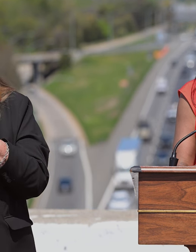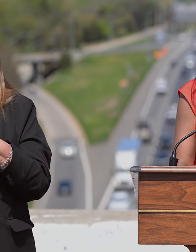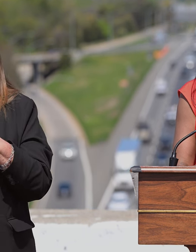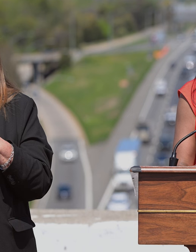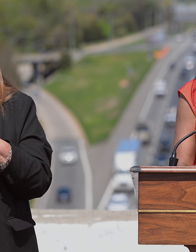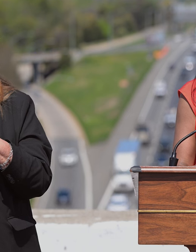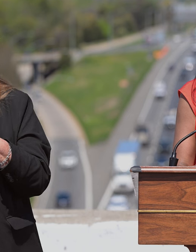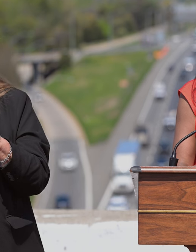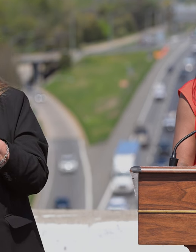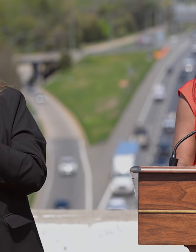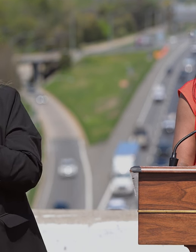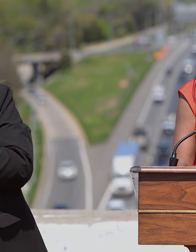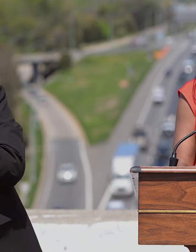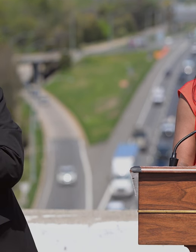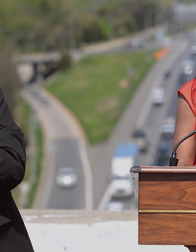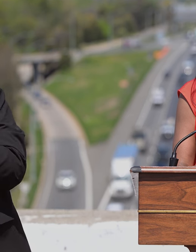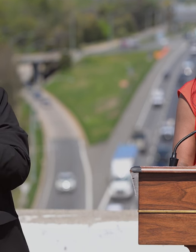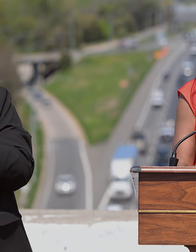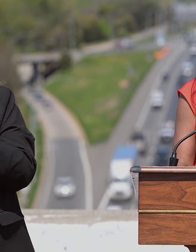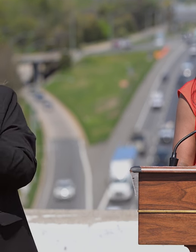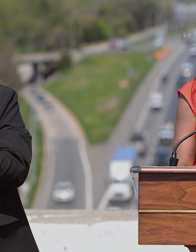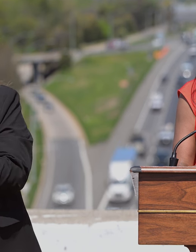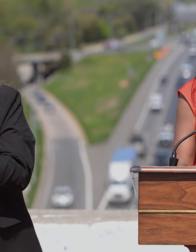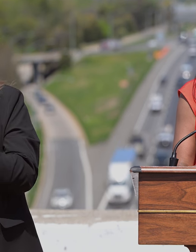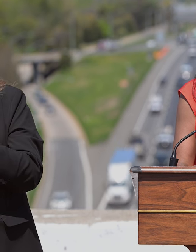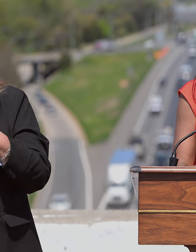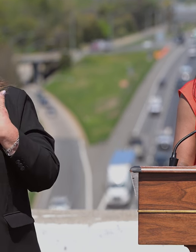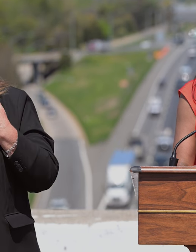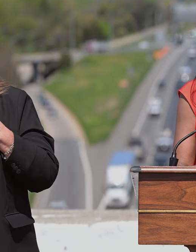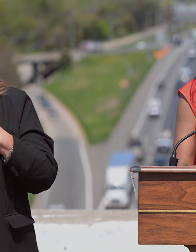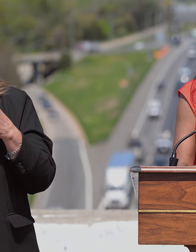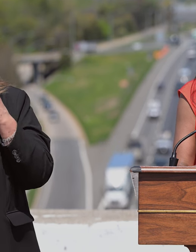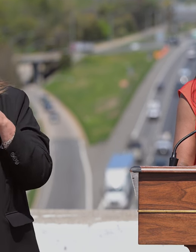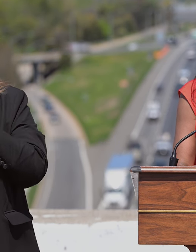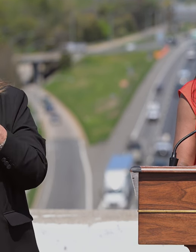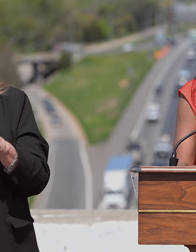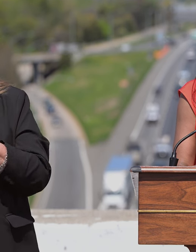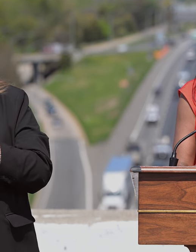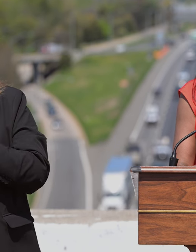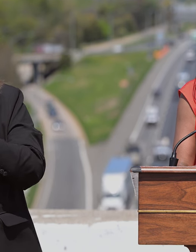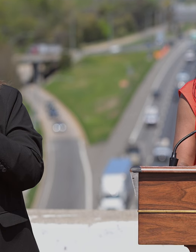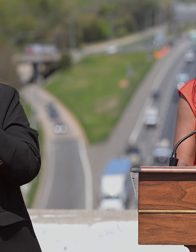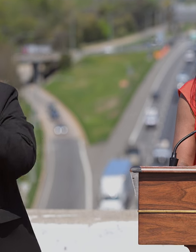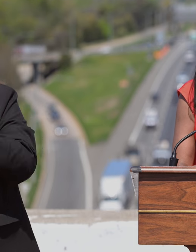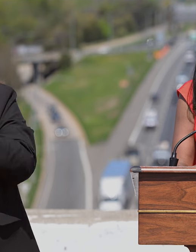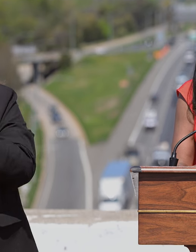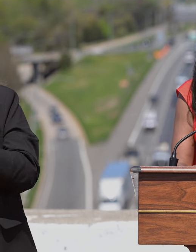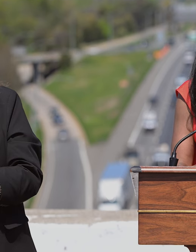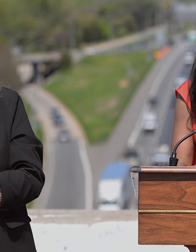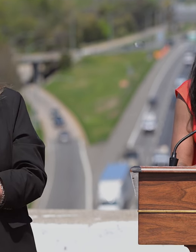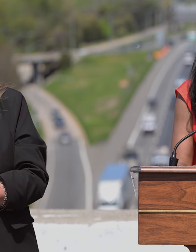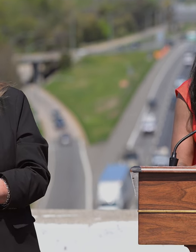observe move over laws. The lives of our highway workers and countless other lives depend on